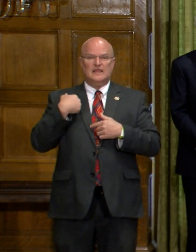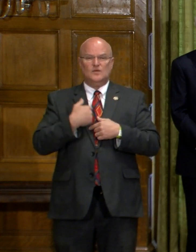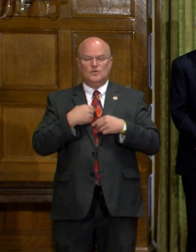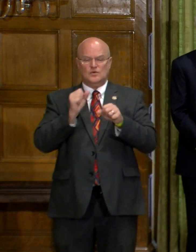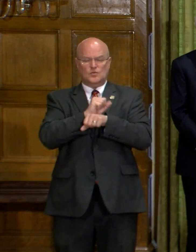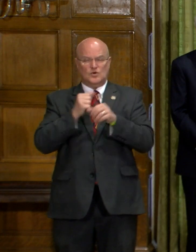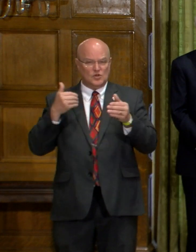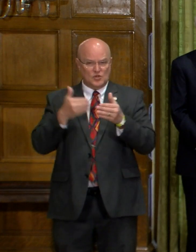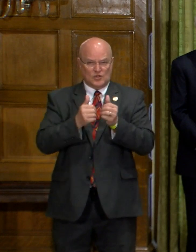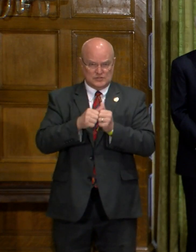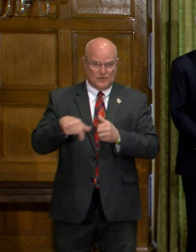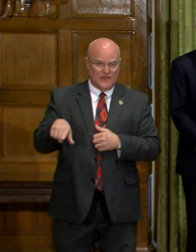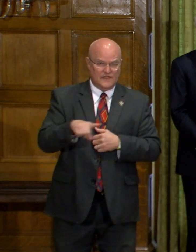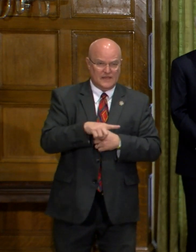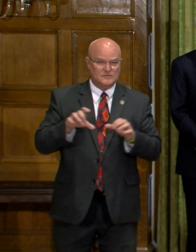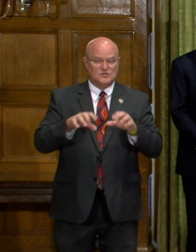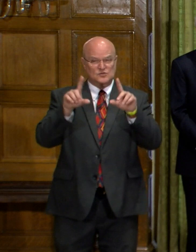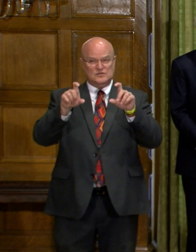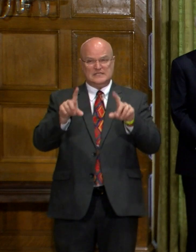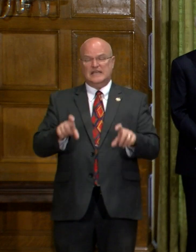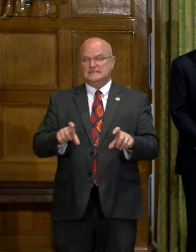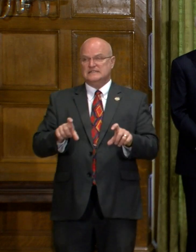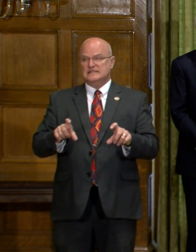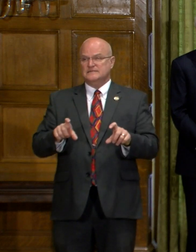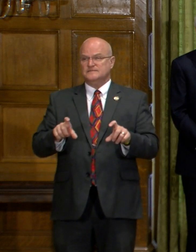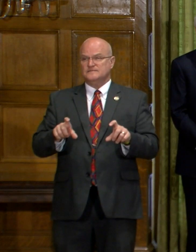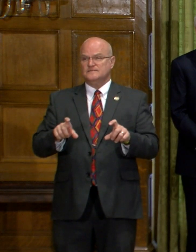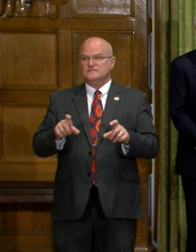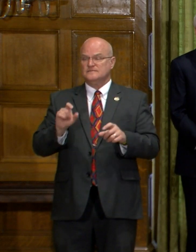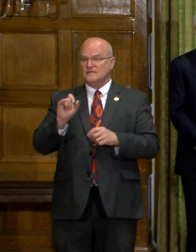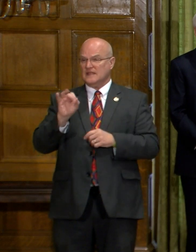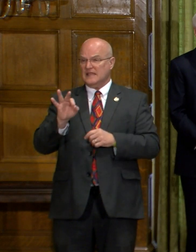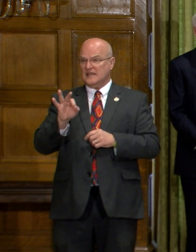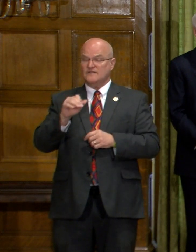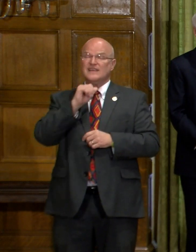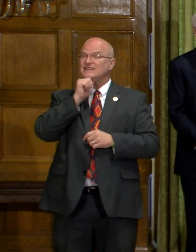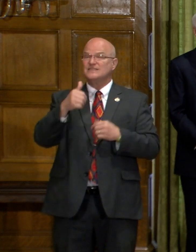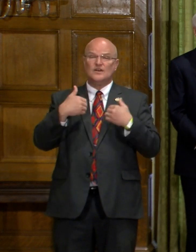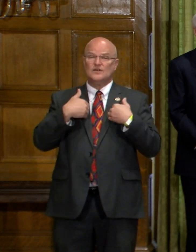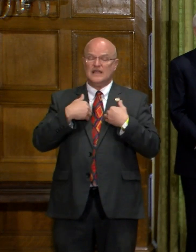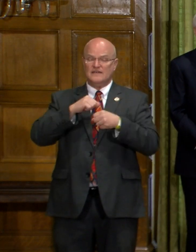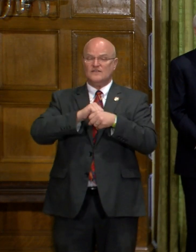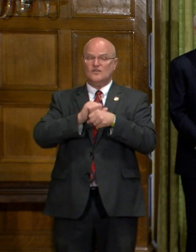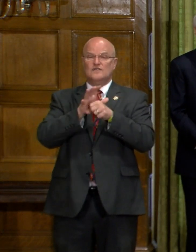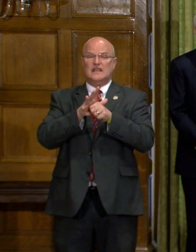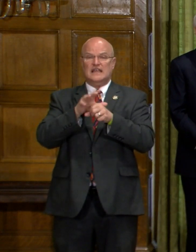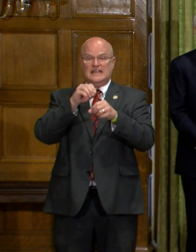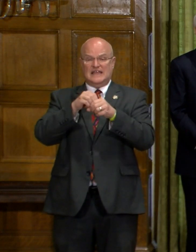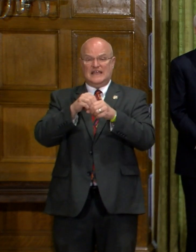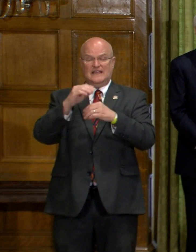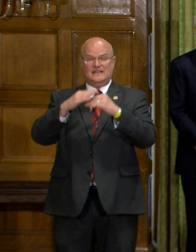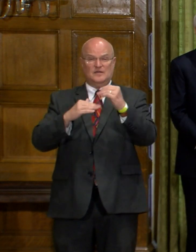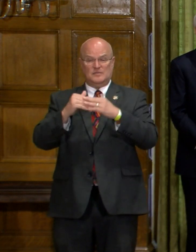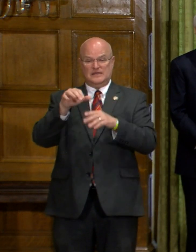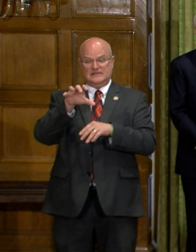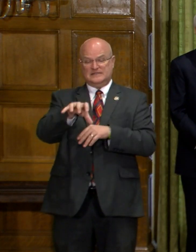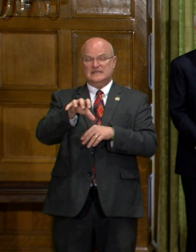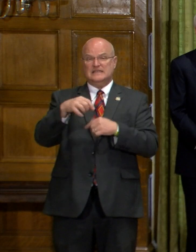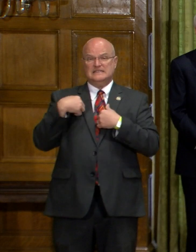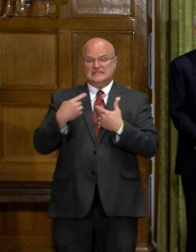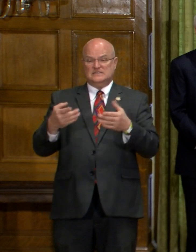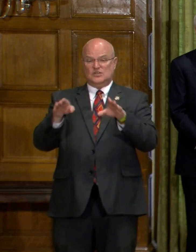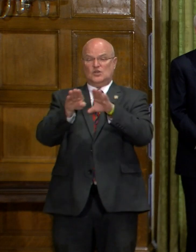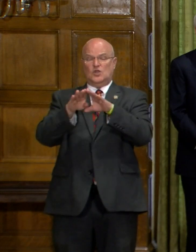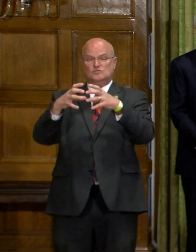course, work closely with them to do testing. If they don't have COVID-19 in their facility, then since